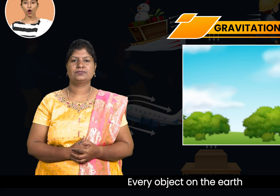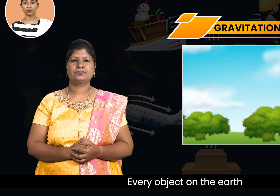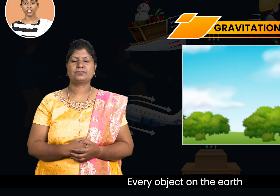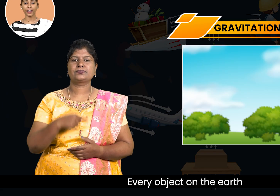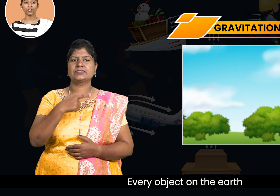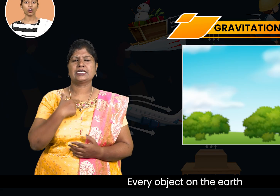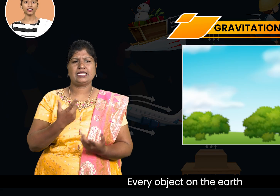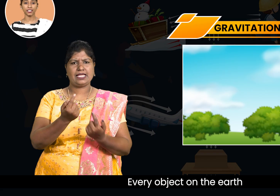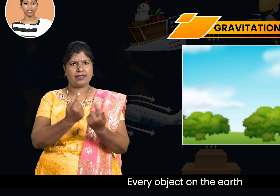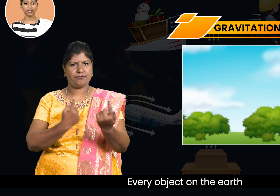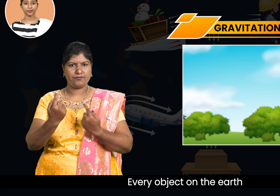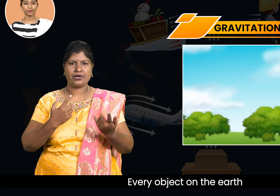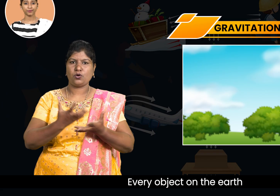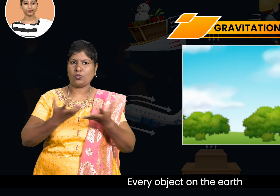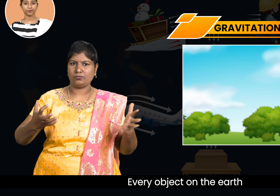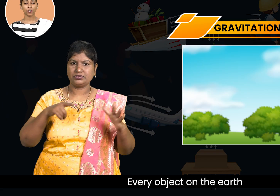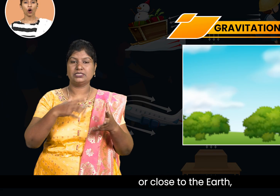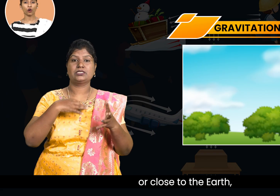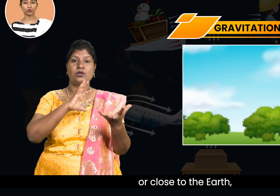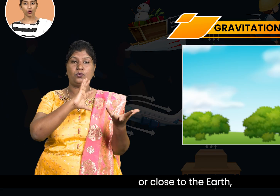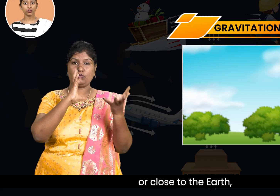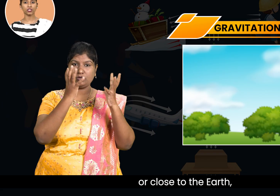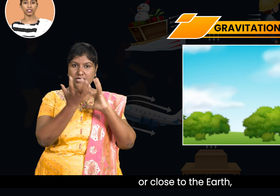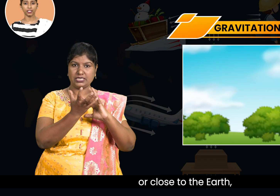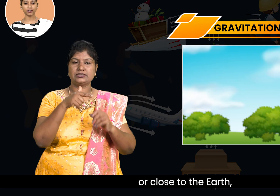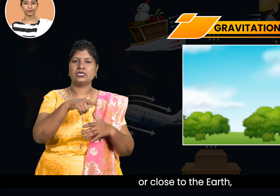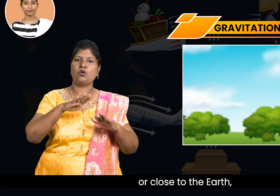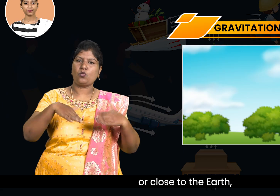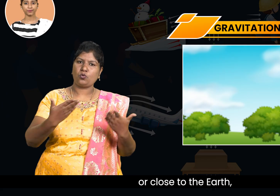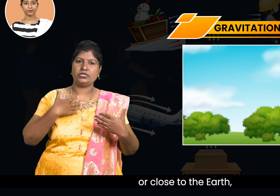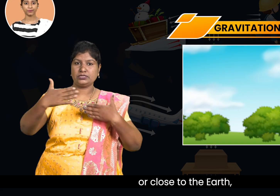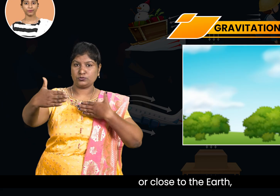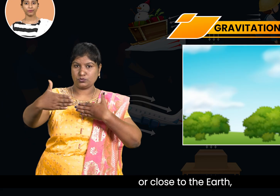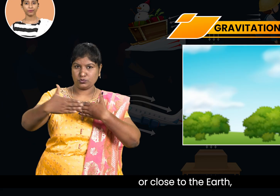Every object on the earth or close to the earth